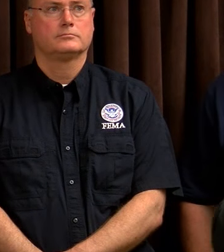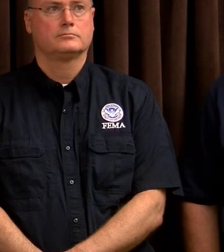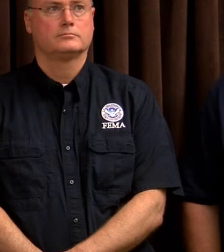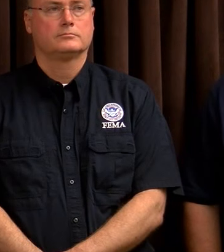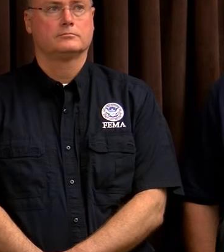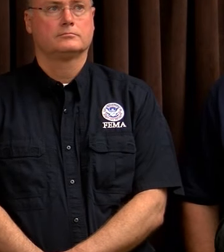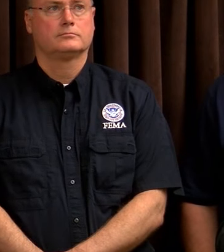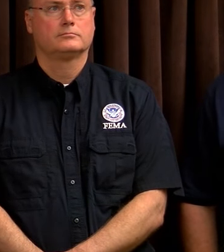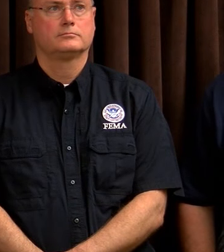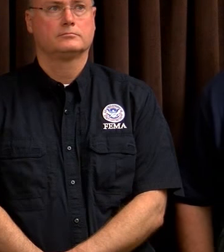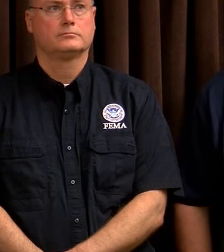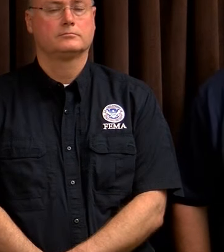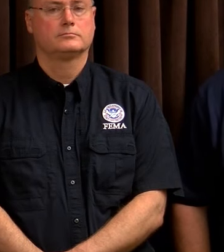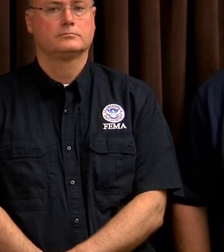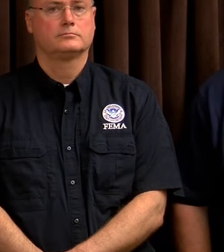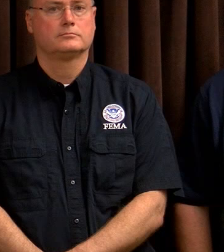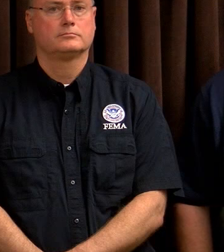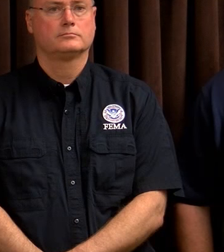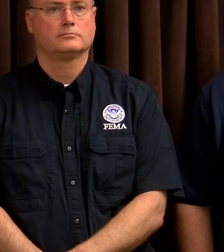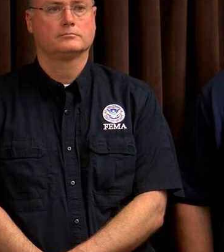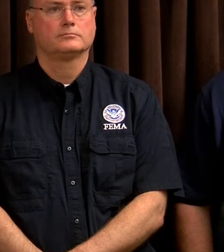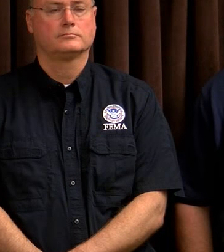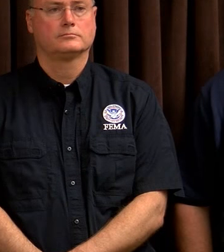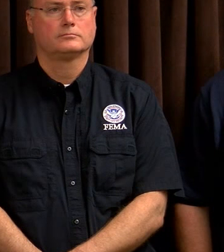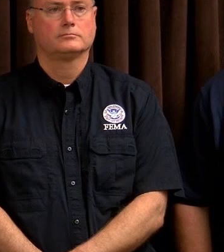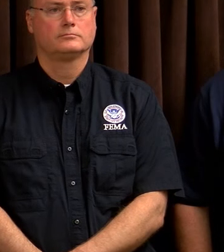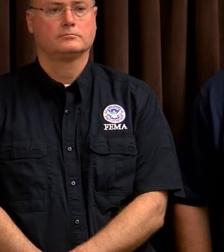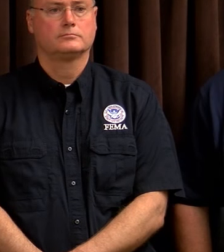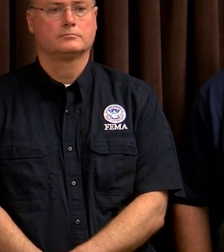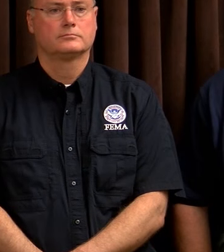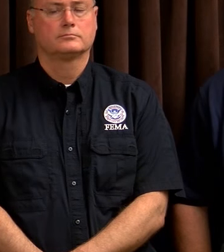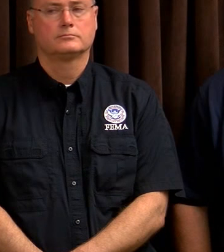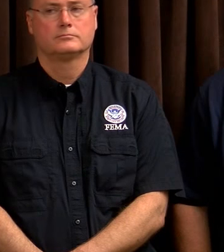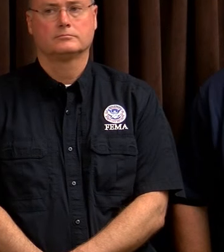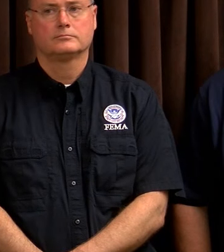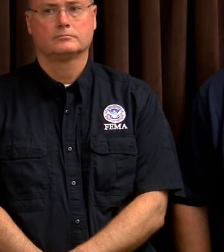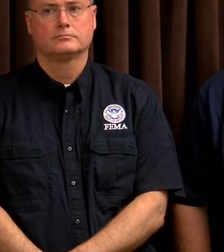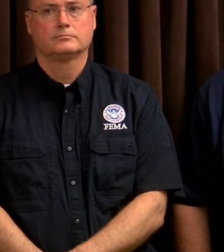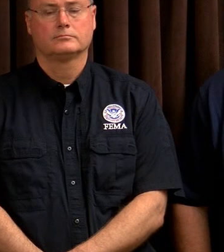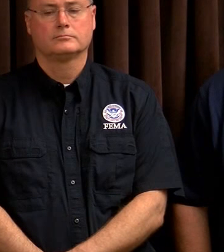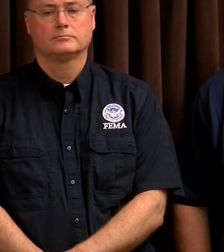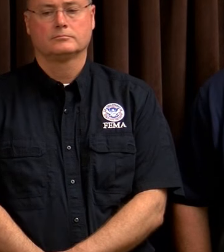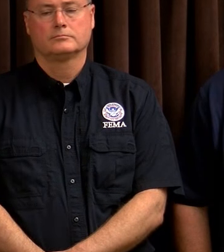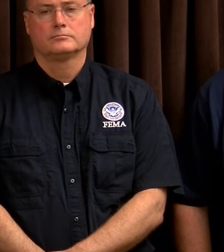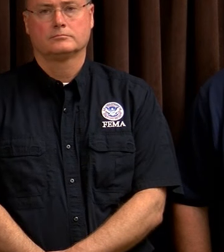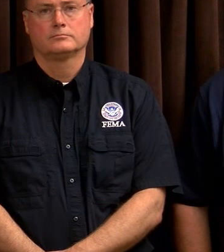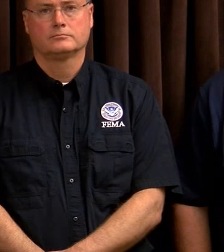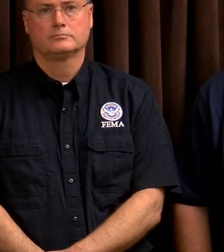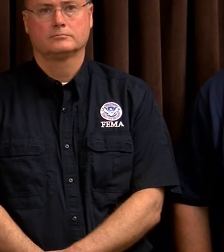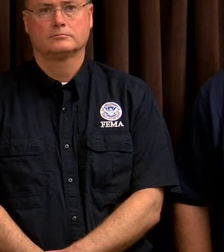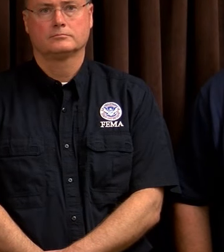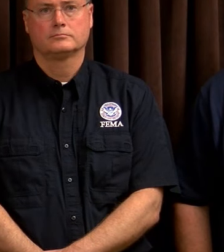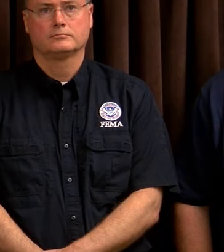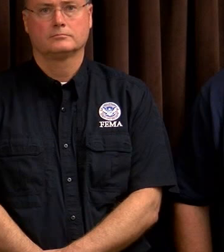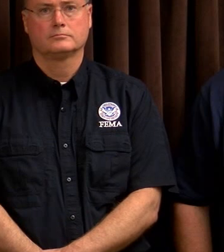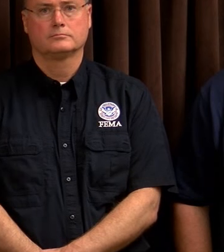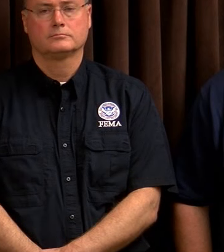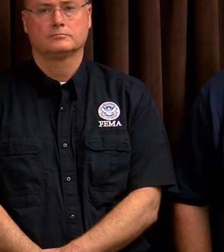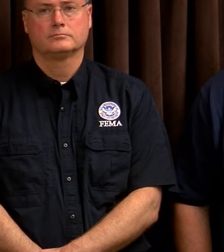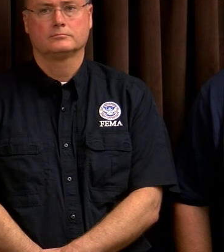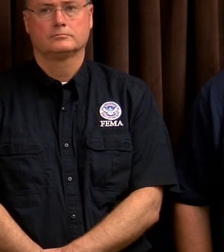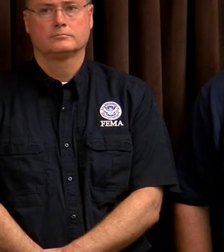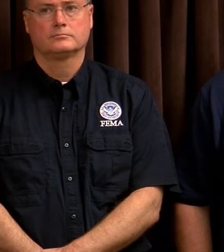president about the impacts of the fires, and then shortly after made an official request to the president for a federal disaster